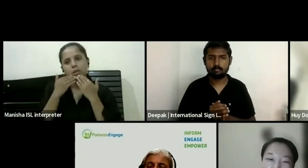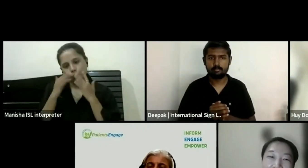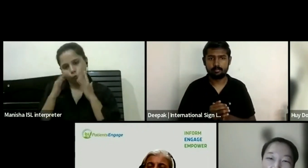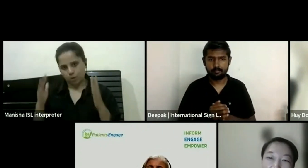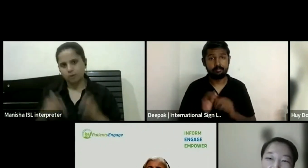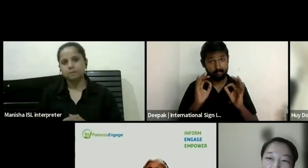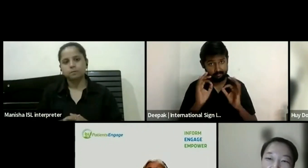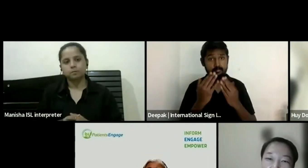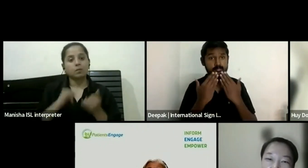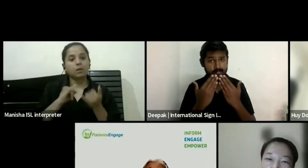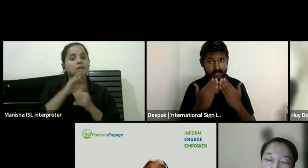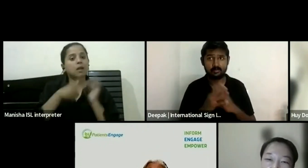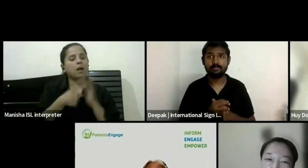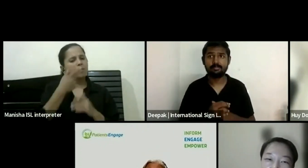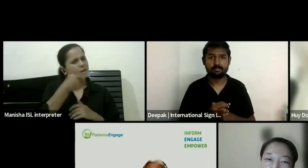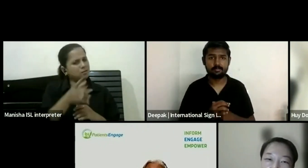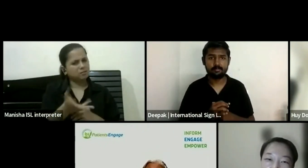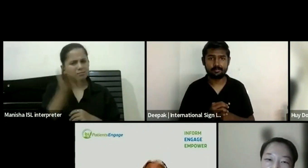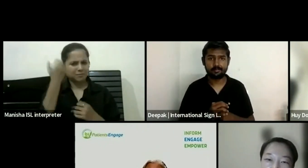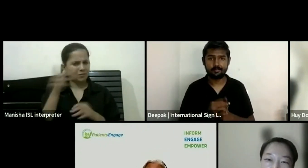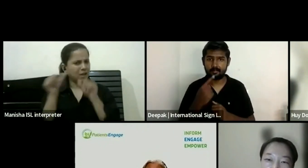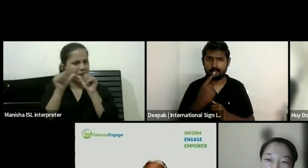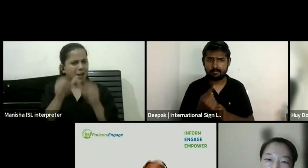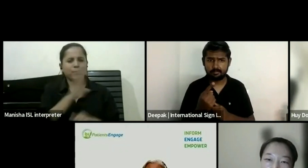you already have got a commitment from board,